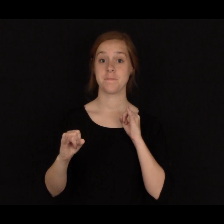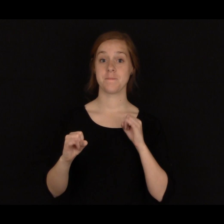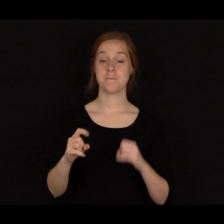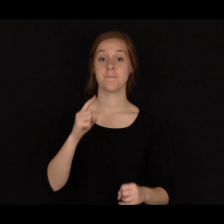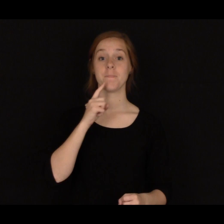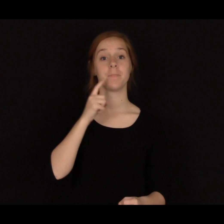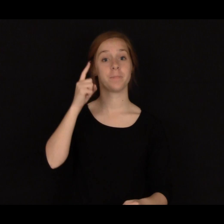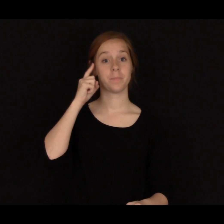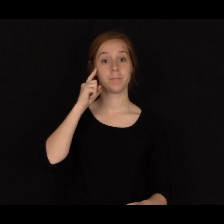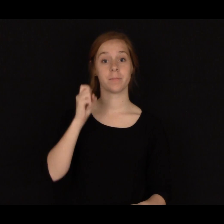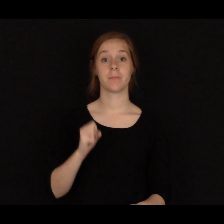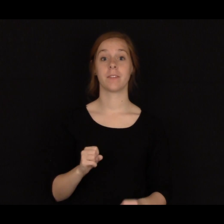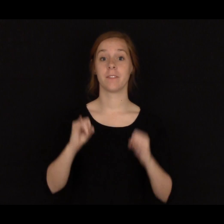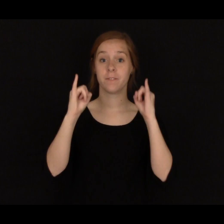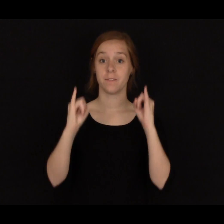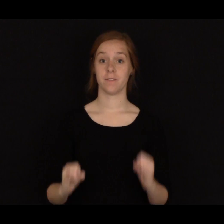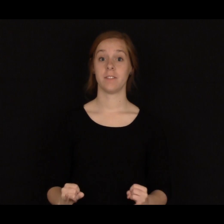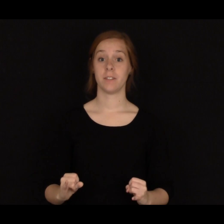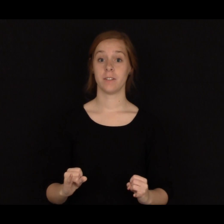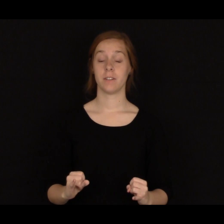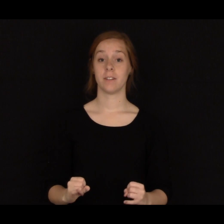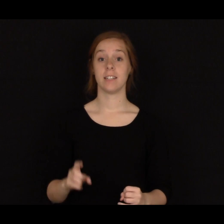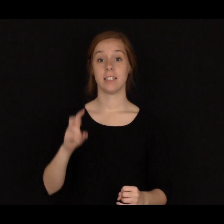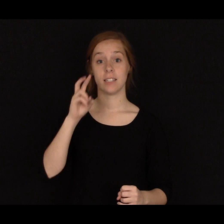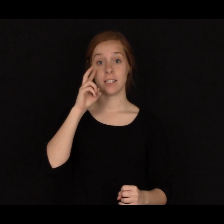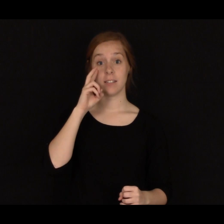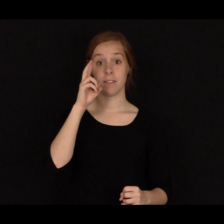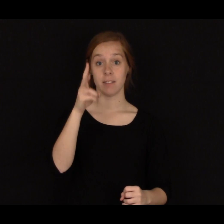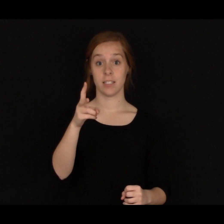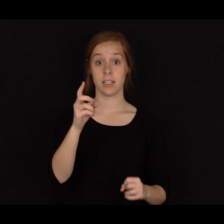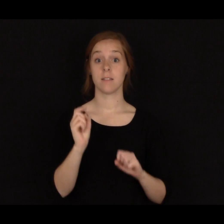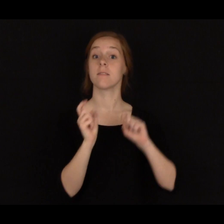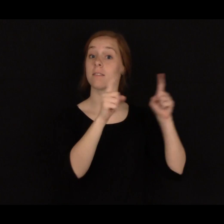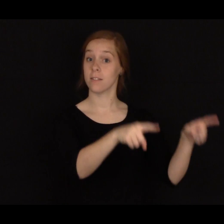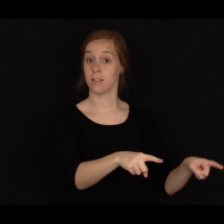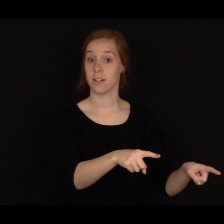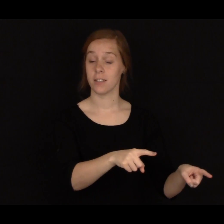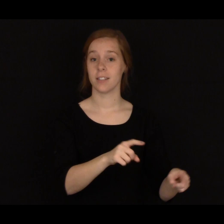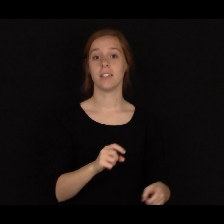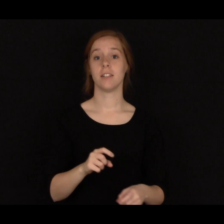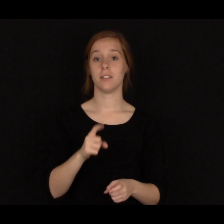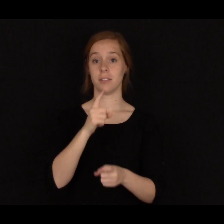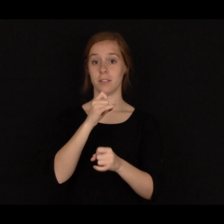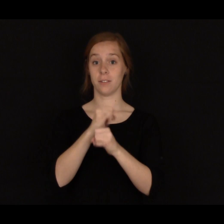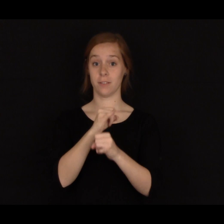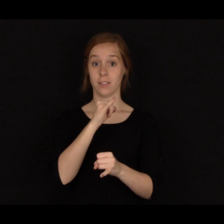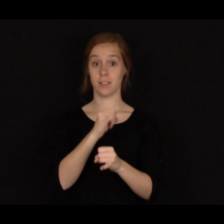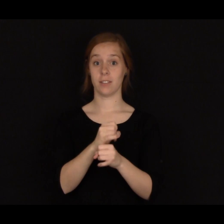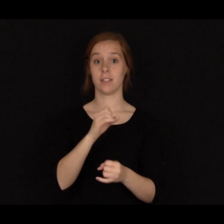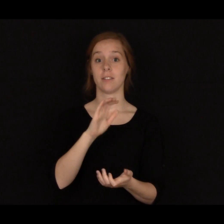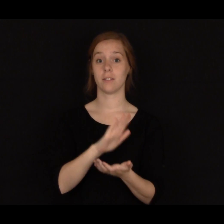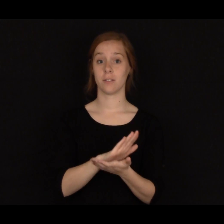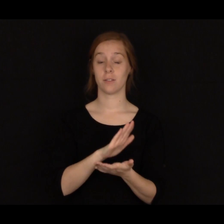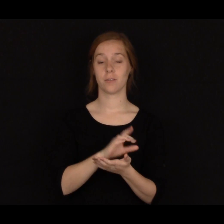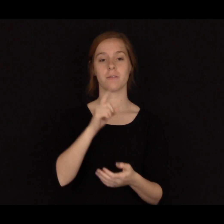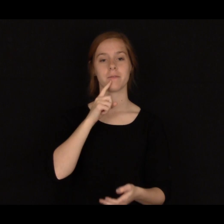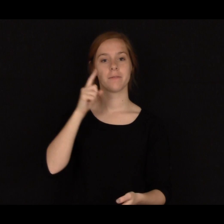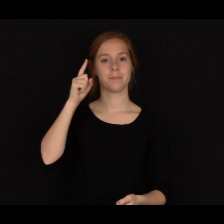I have interviewed deaf individuals and have seen and gone to a residential school for the